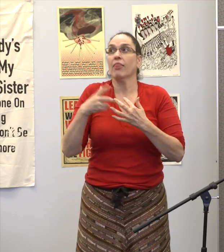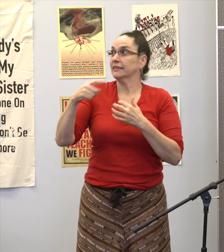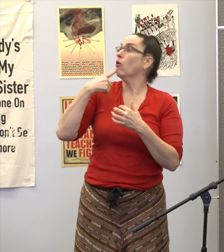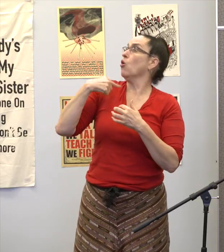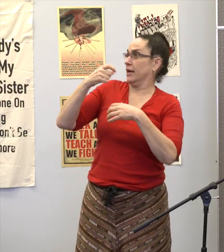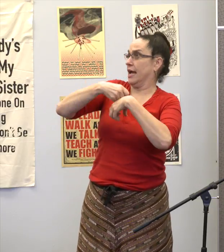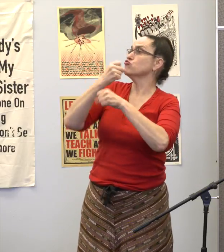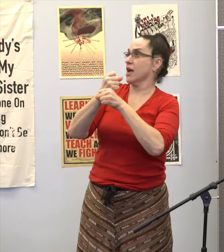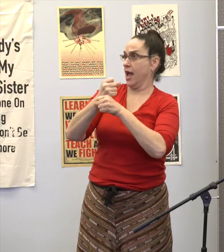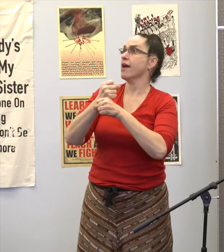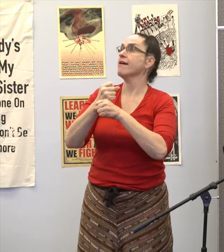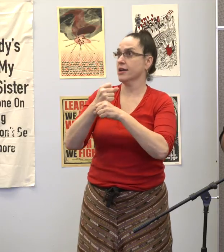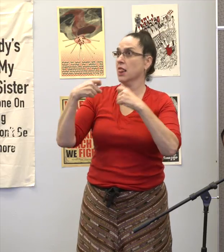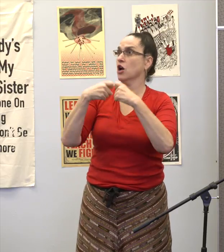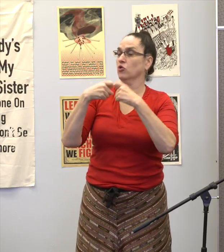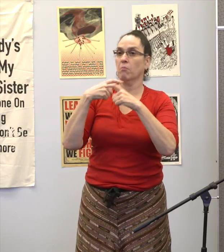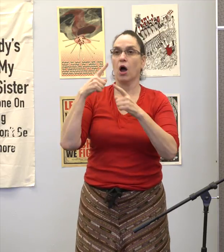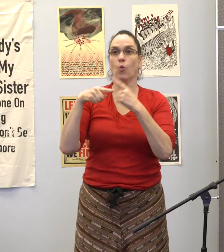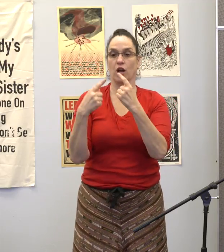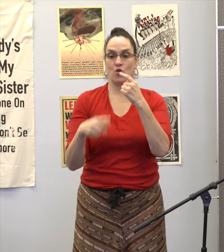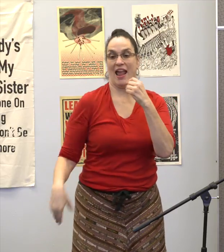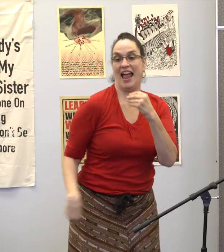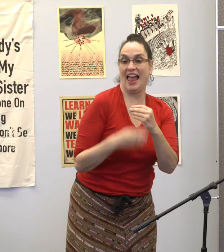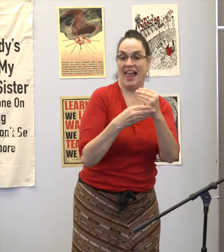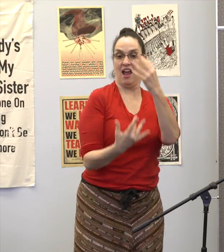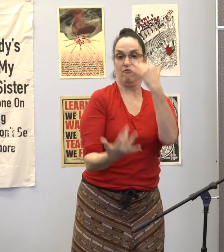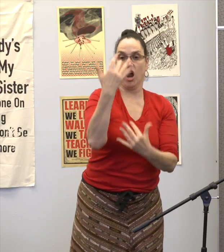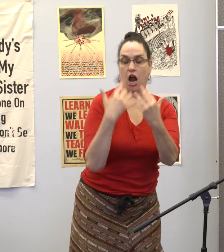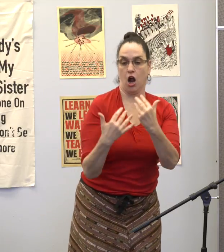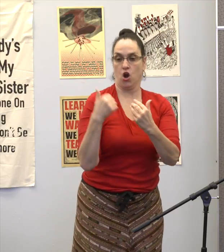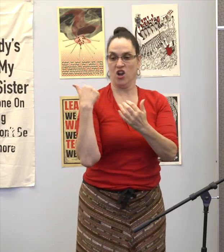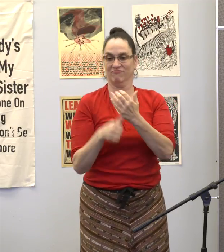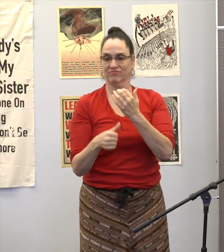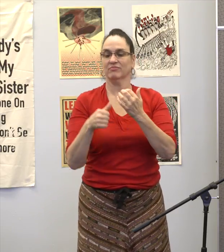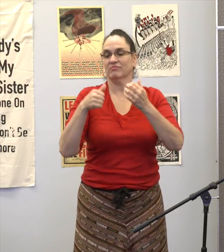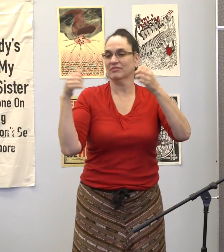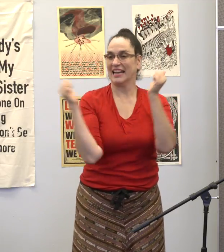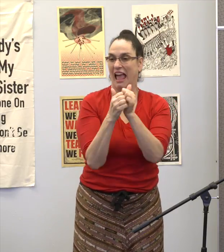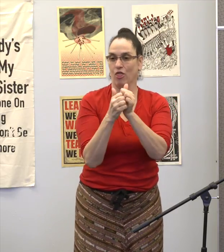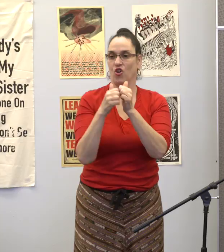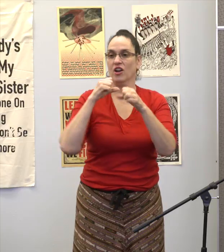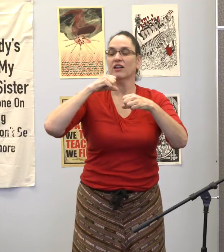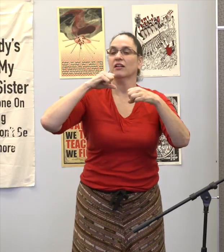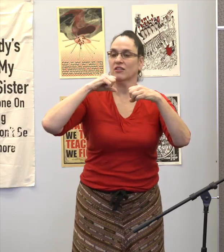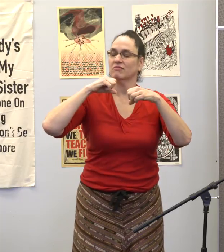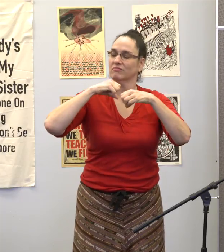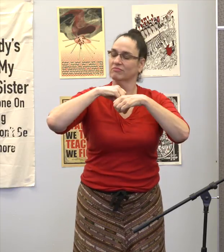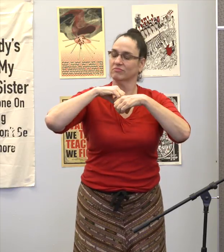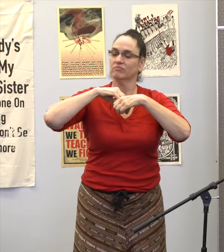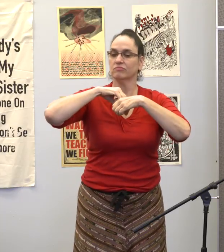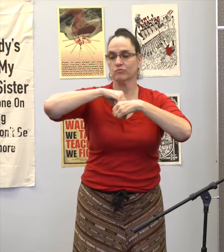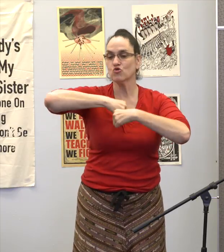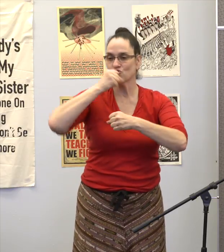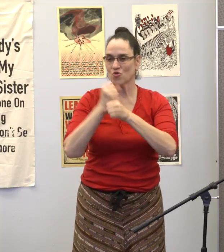they didn't tell the people that when you put fire and manure together, it creates airborne arsenic.